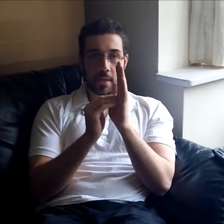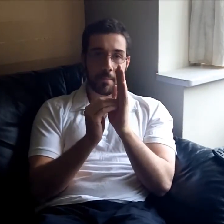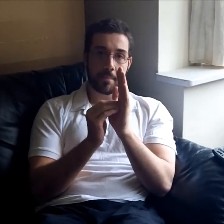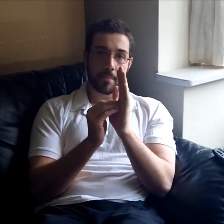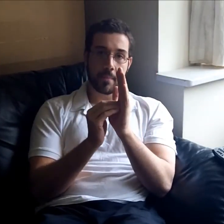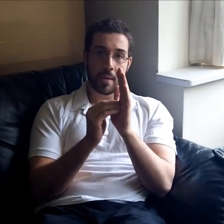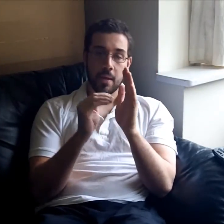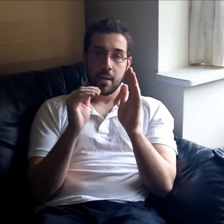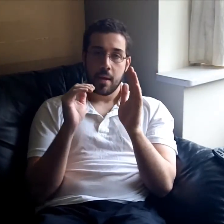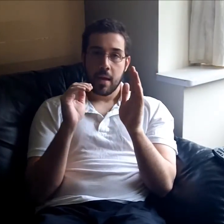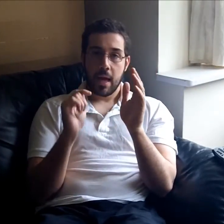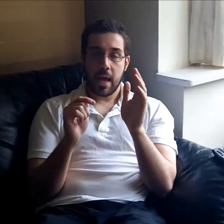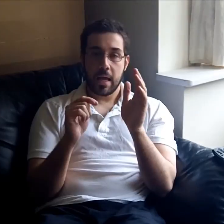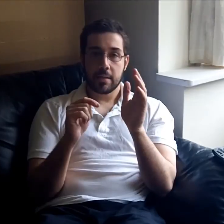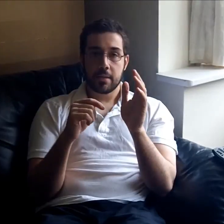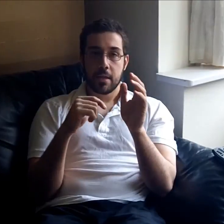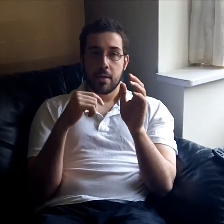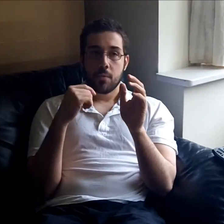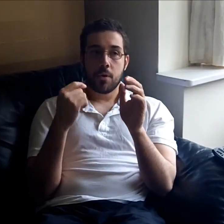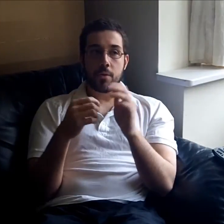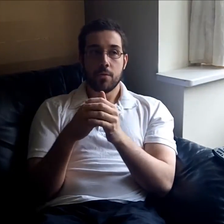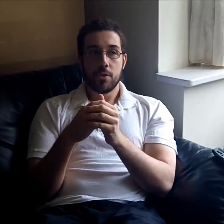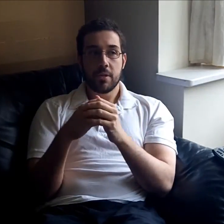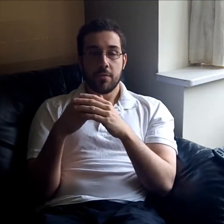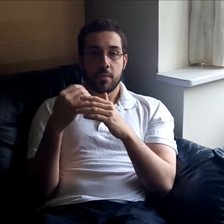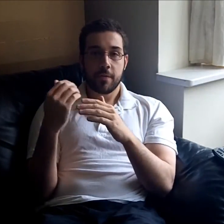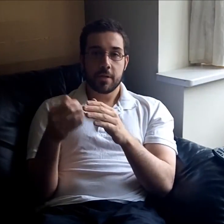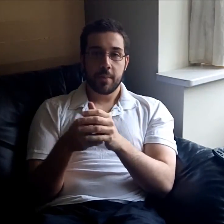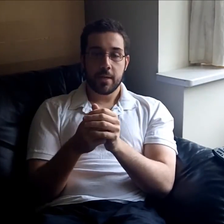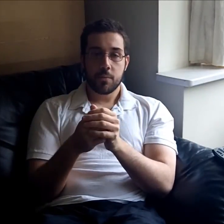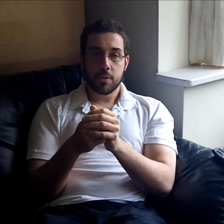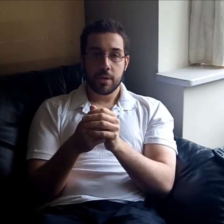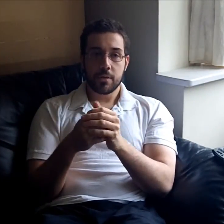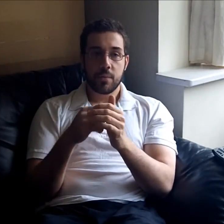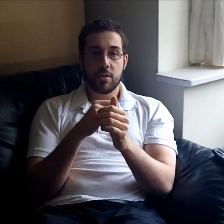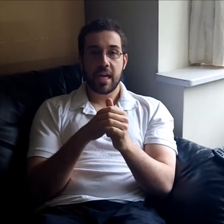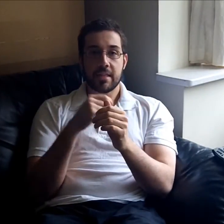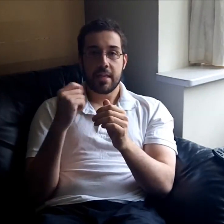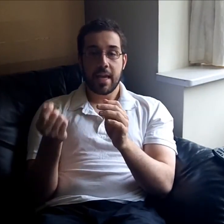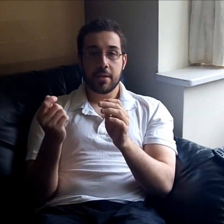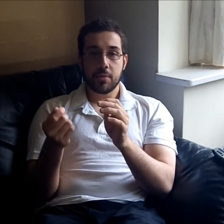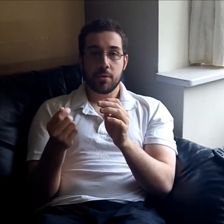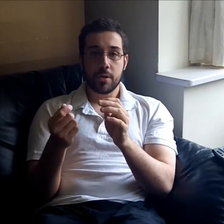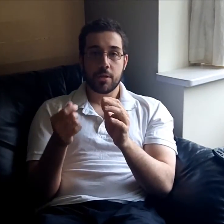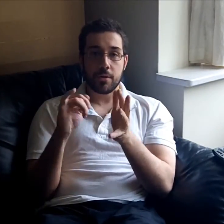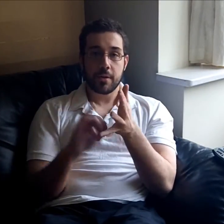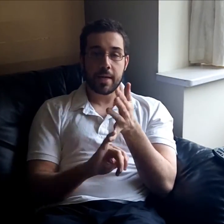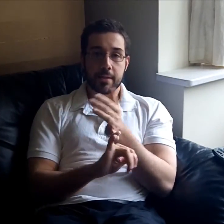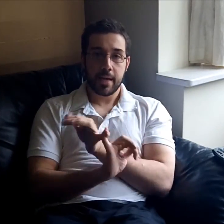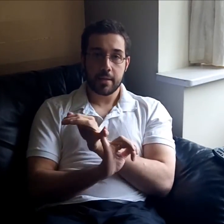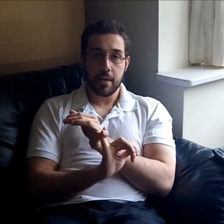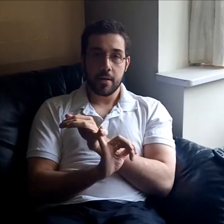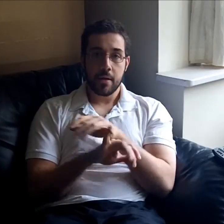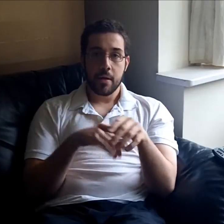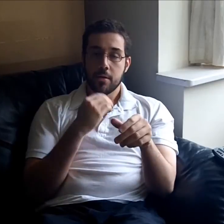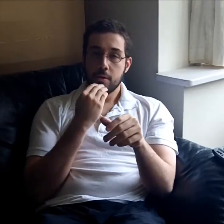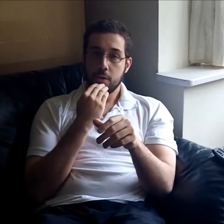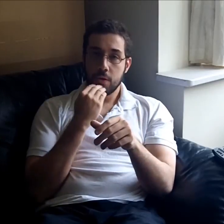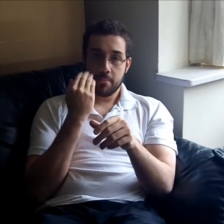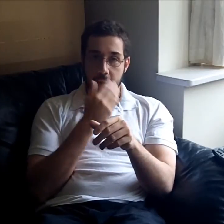Yep. And what you would do is if you were fingerspelling a word, when you get to the end of the word on the last letter, you do the